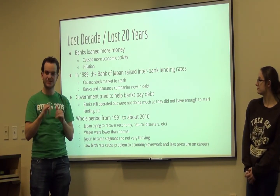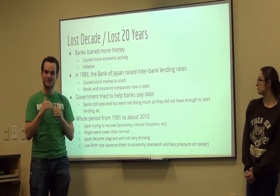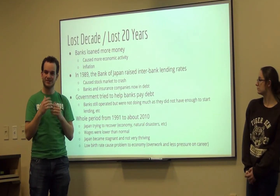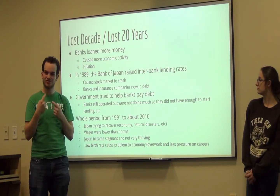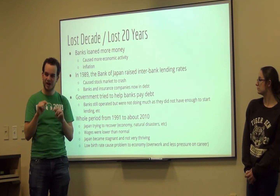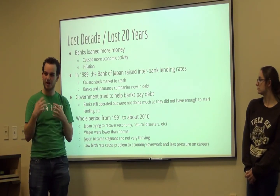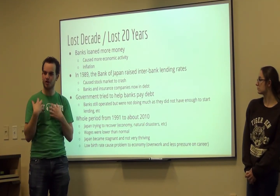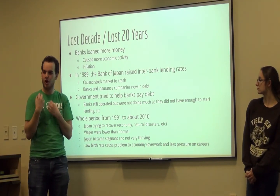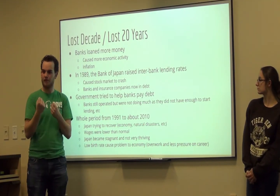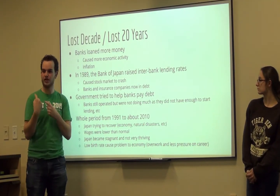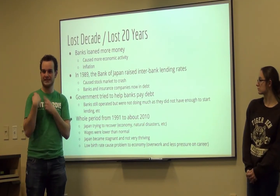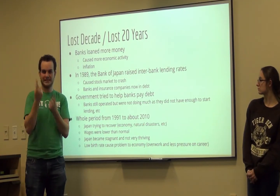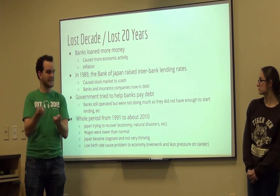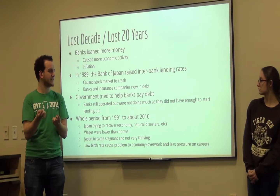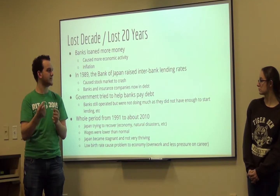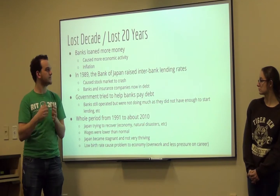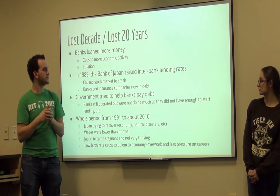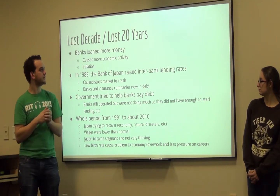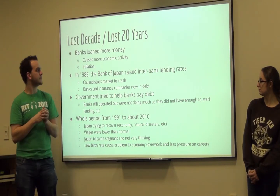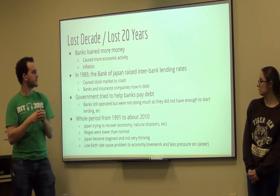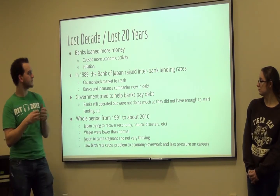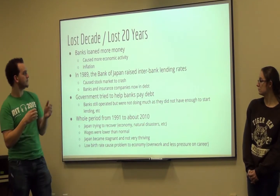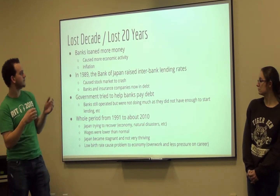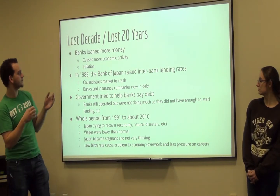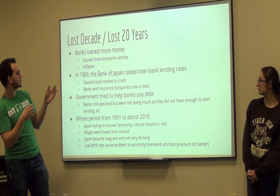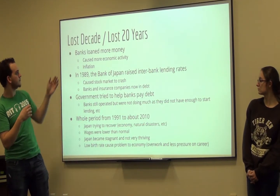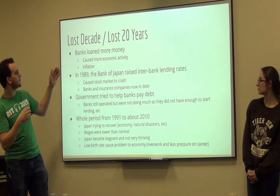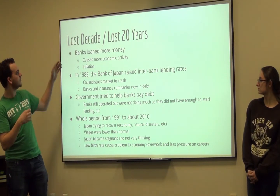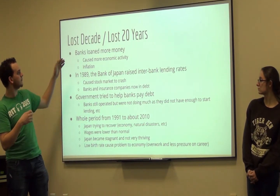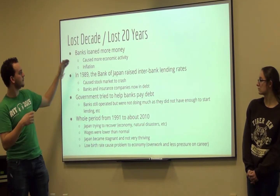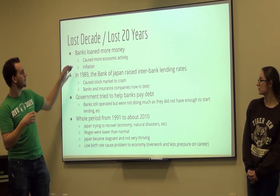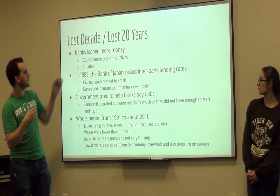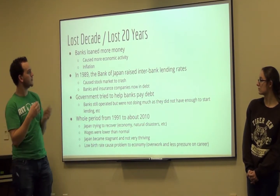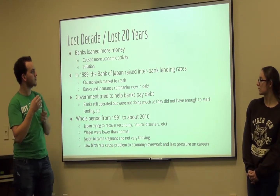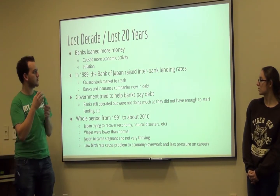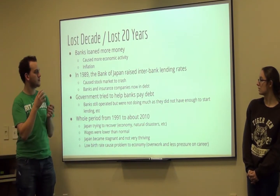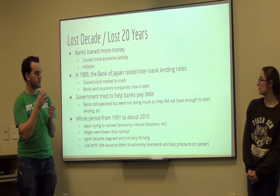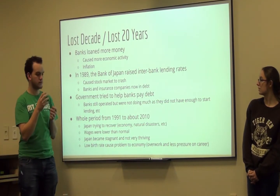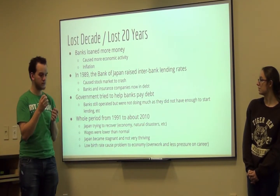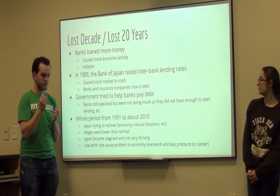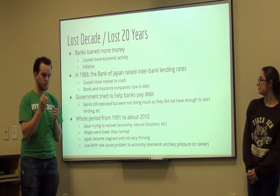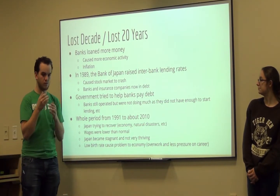economy crashed so bad and they still haven't been able to recover from it.